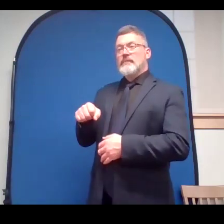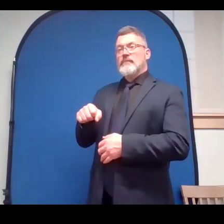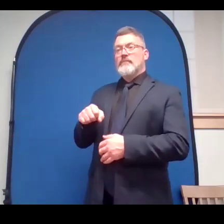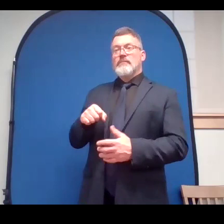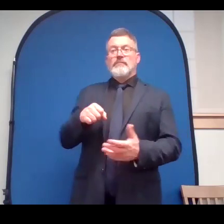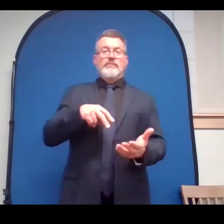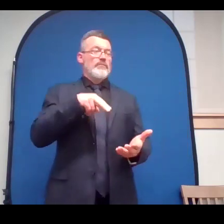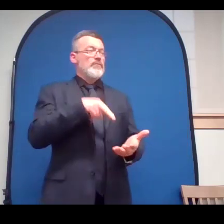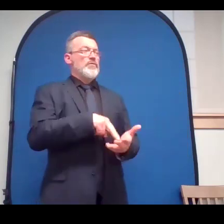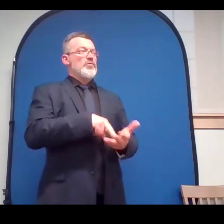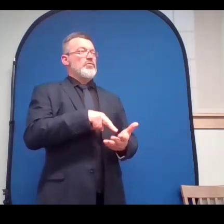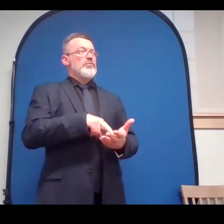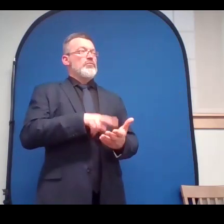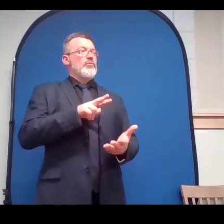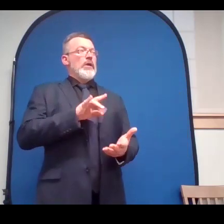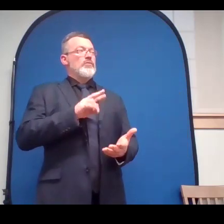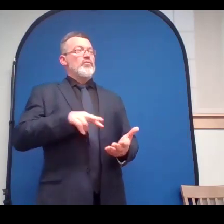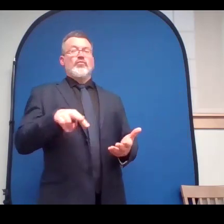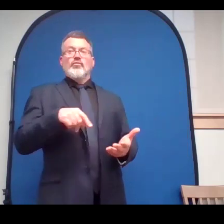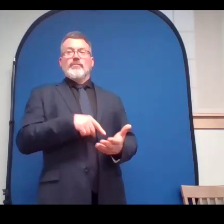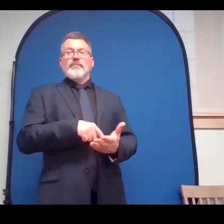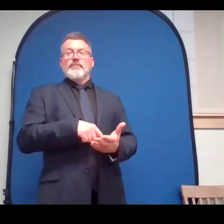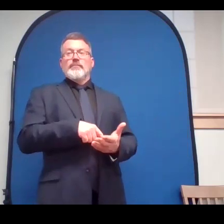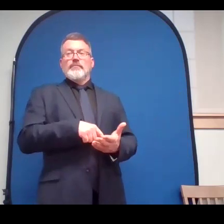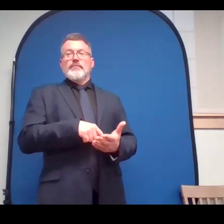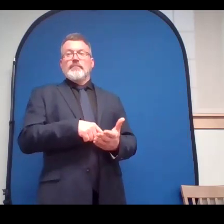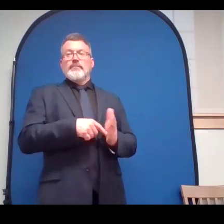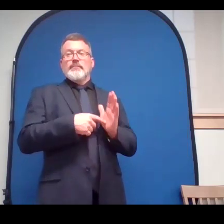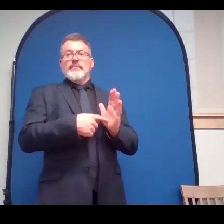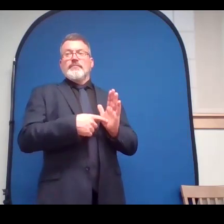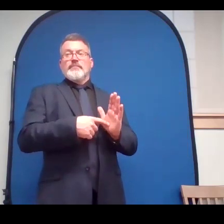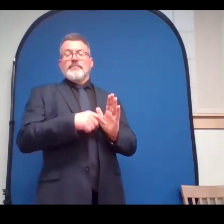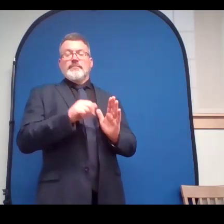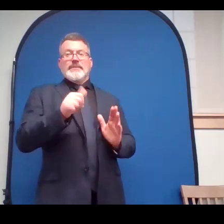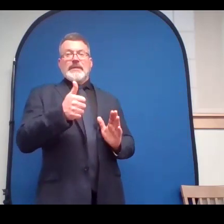That's Exhibit 10B, a couple pages in front.